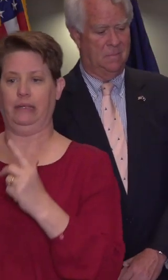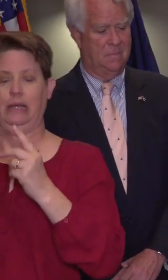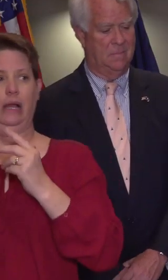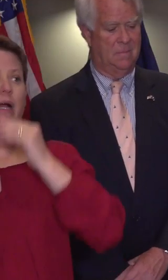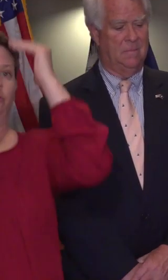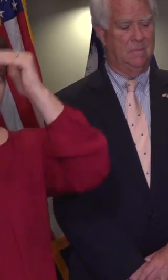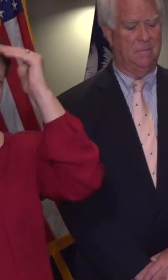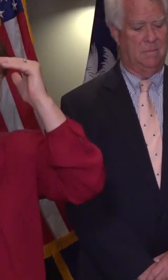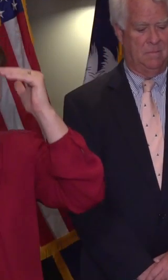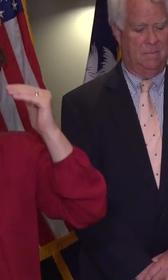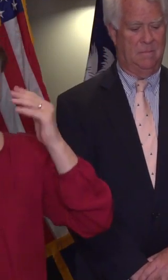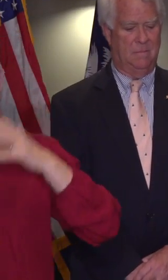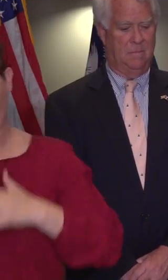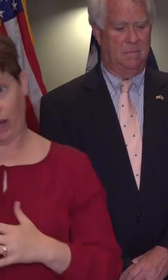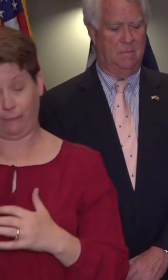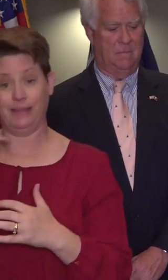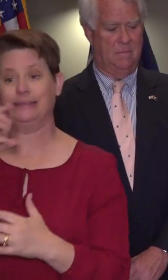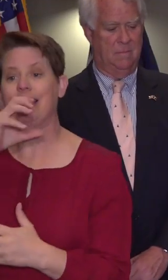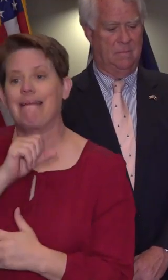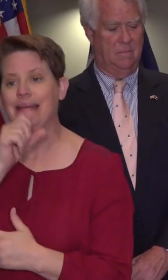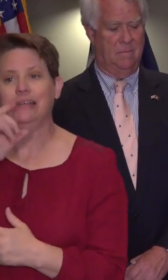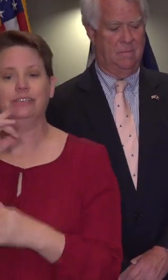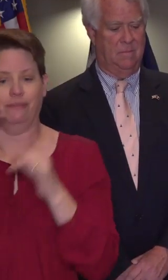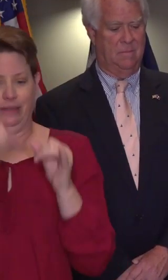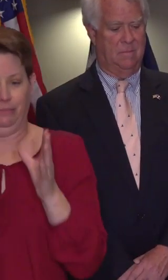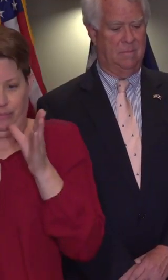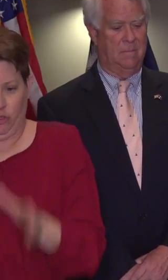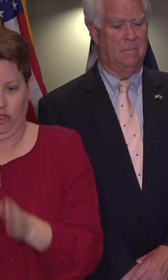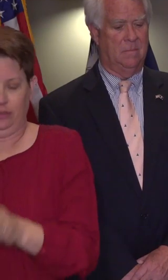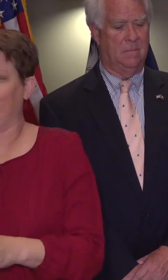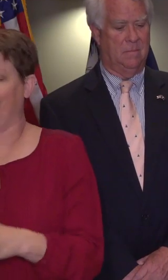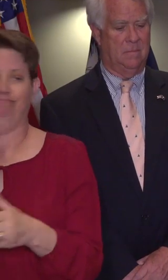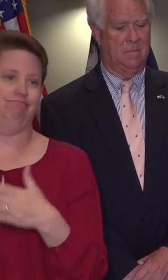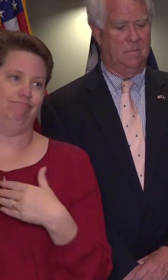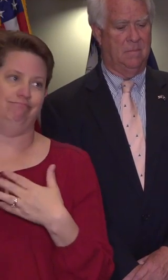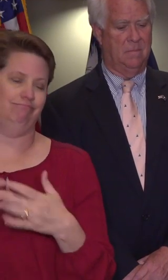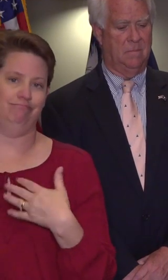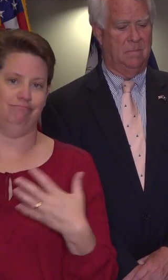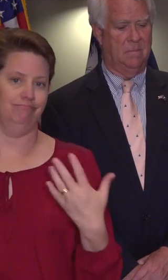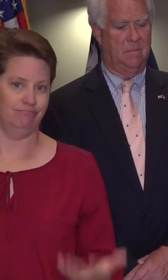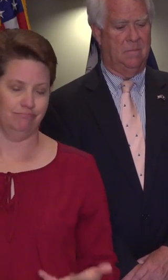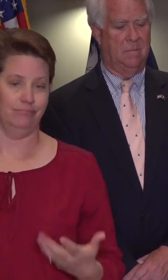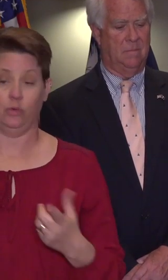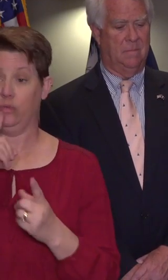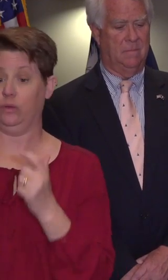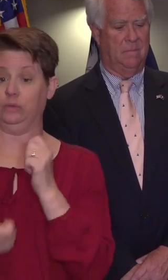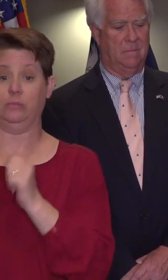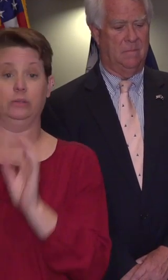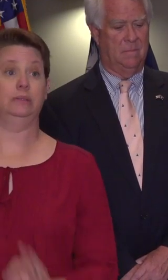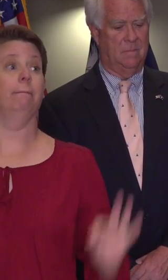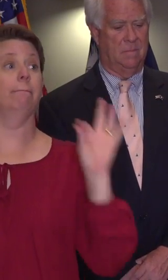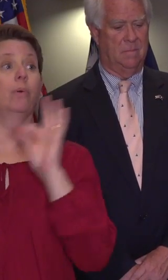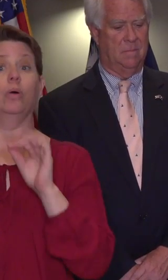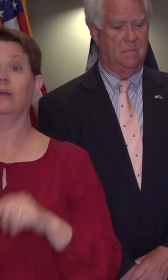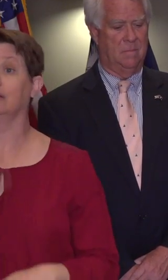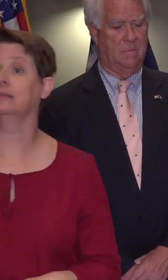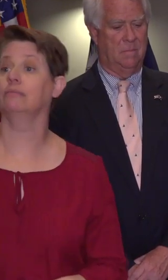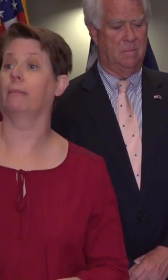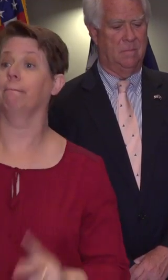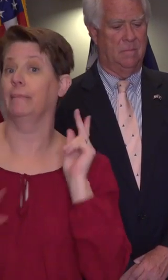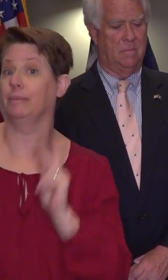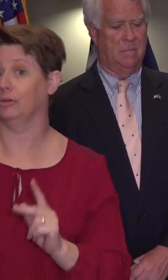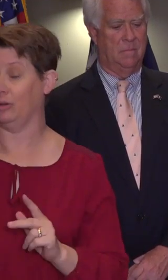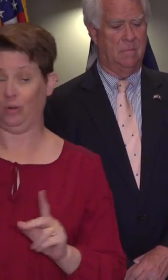adults, because the actual age of individuals really doesn't matter. What's really most important is for the population to be aware,